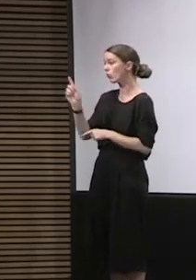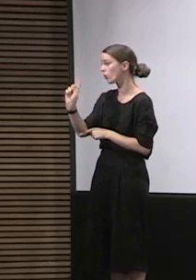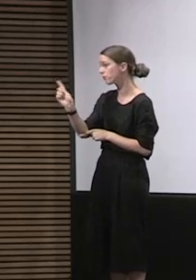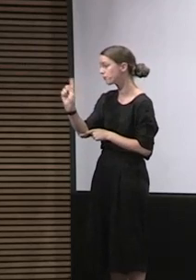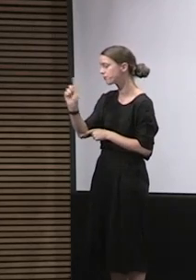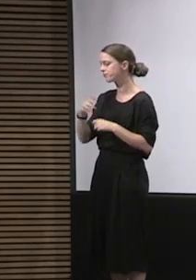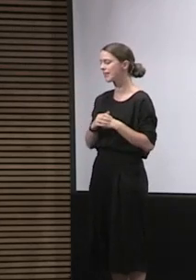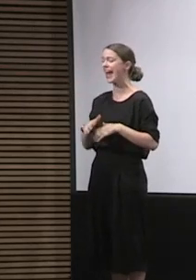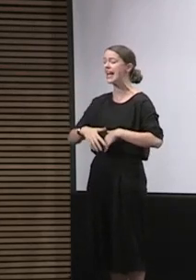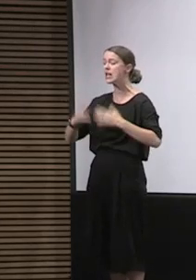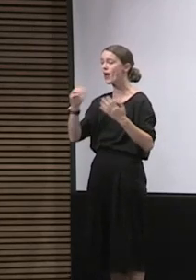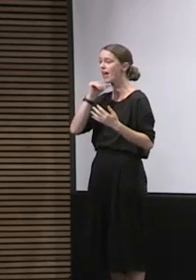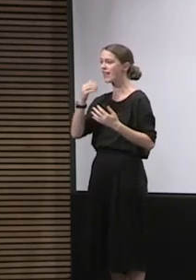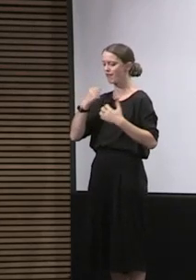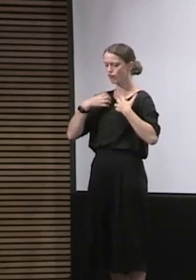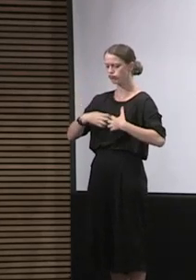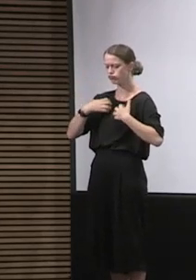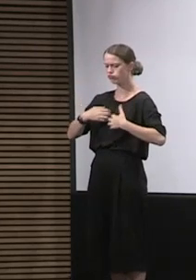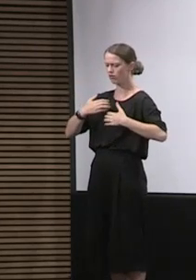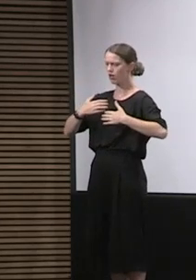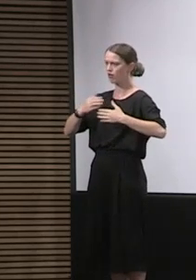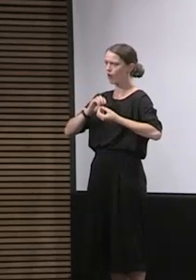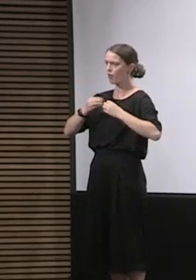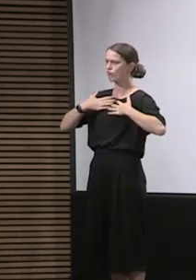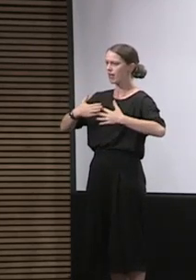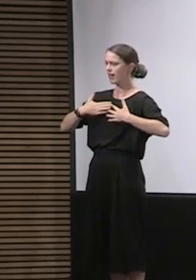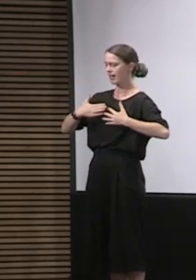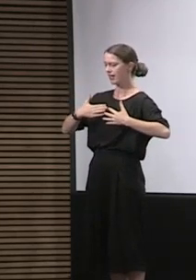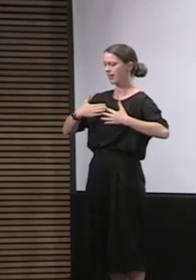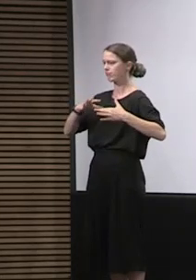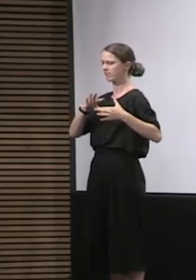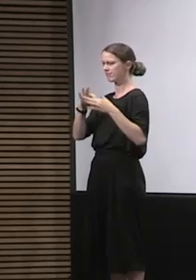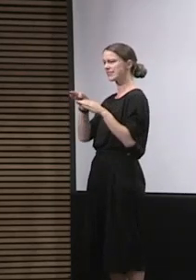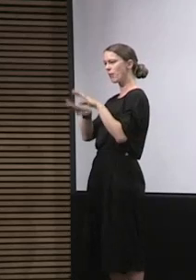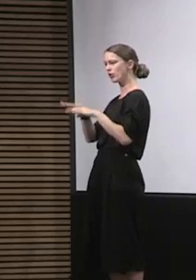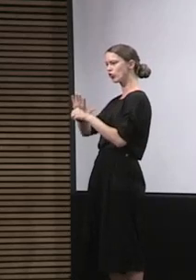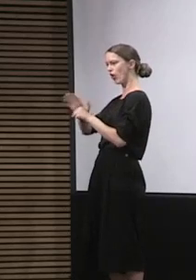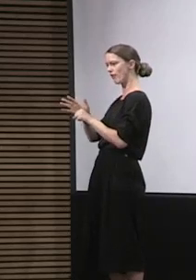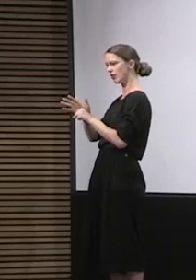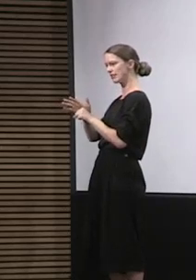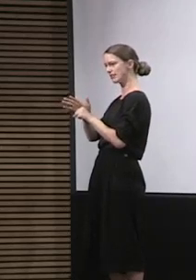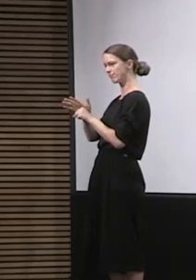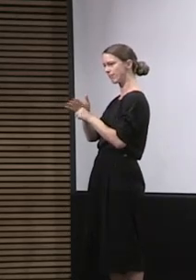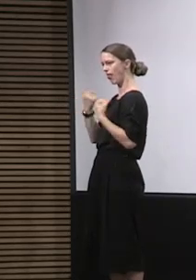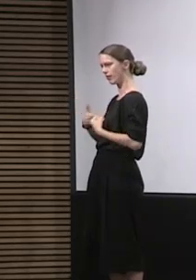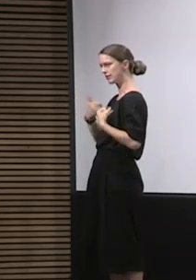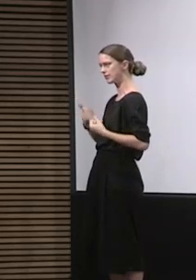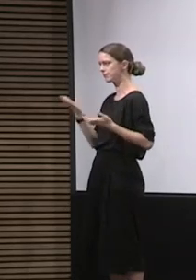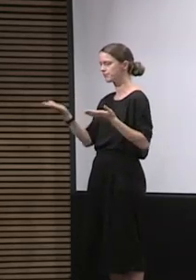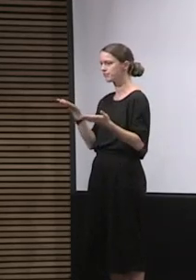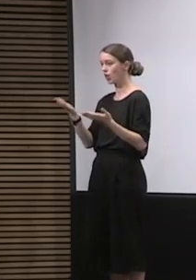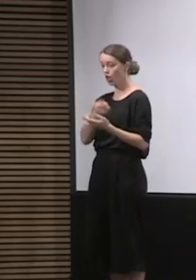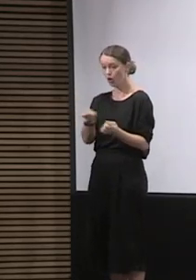is now anyone with respiratory symptoms which are consistent with COVID-19 disease.